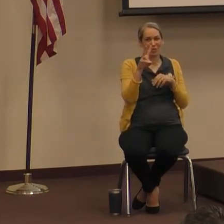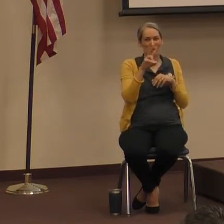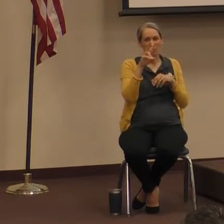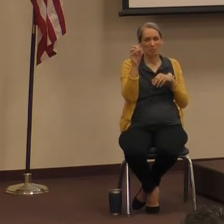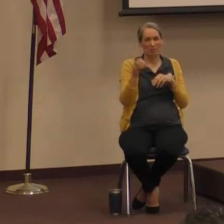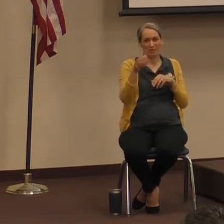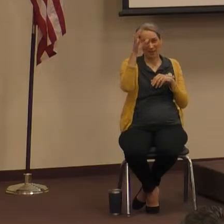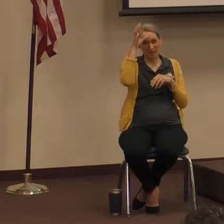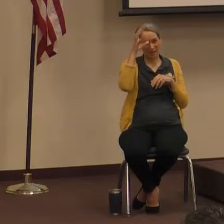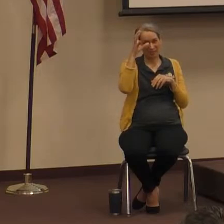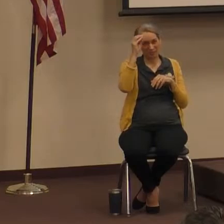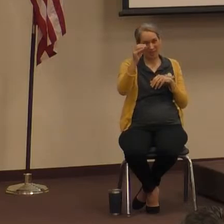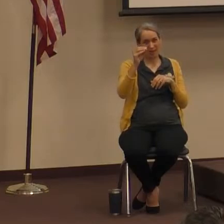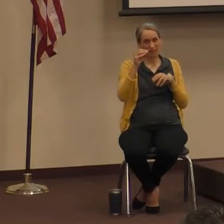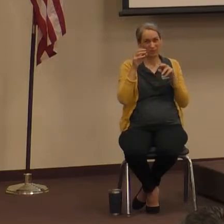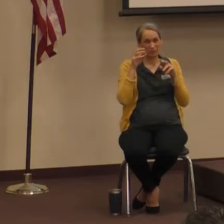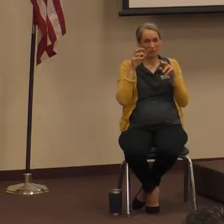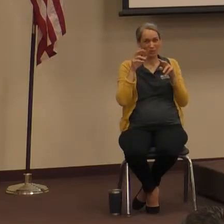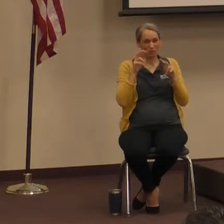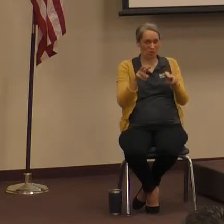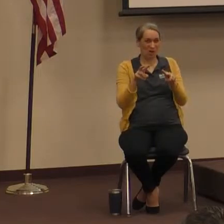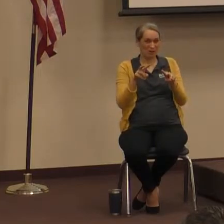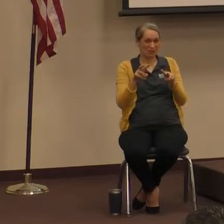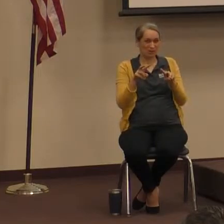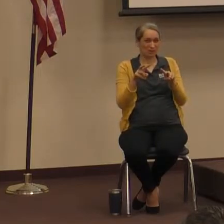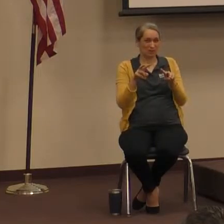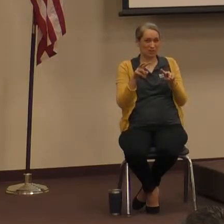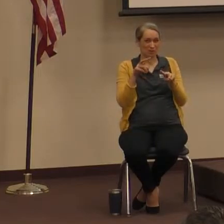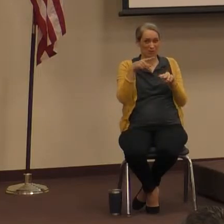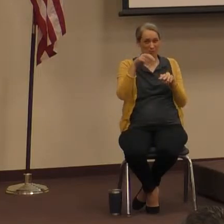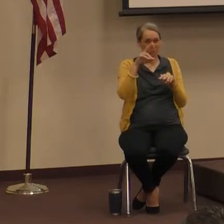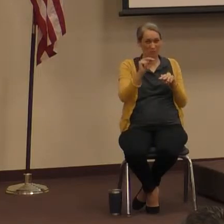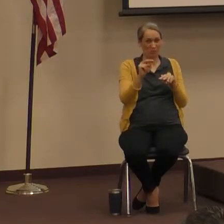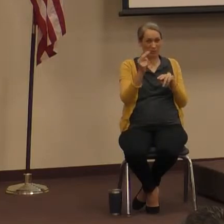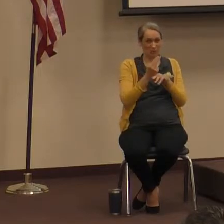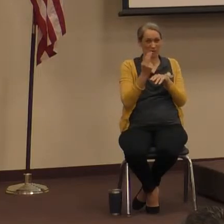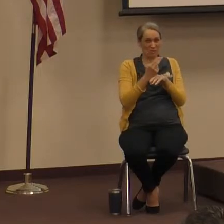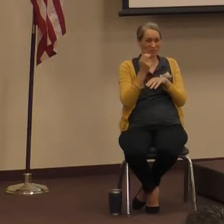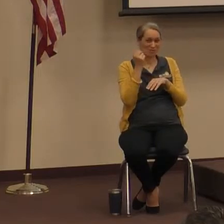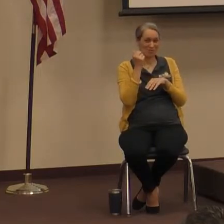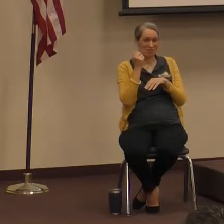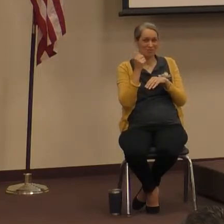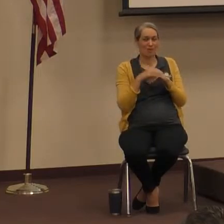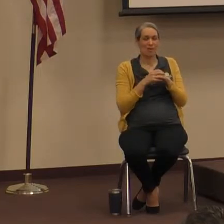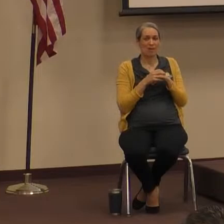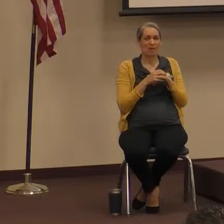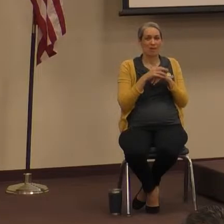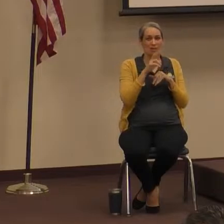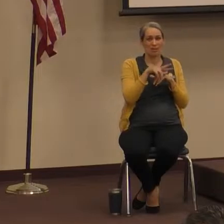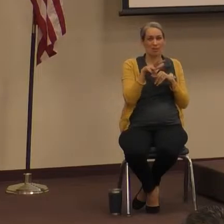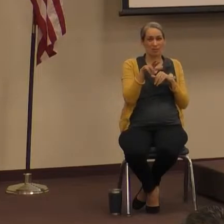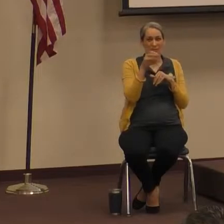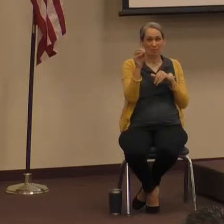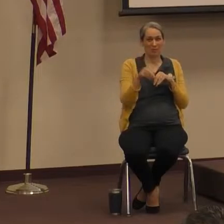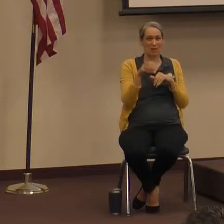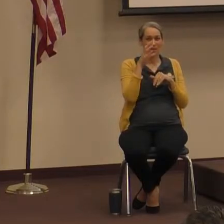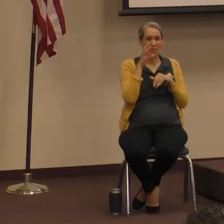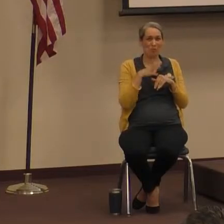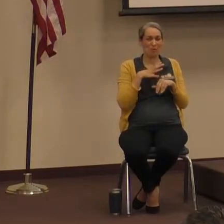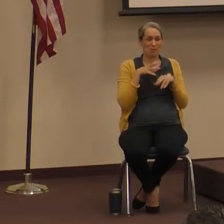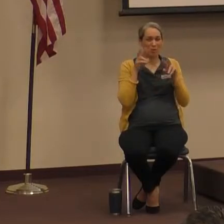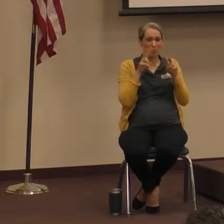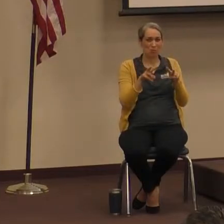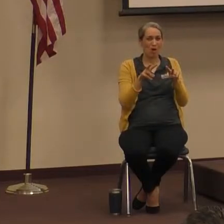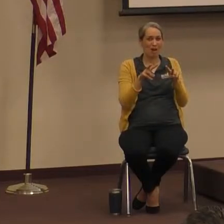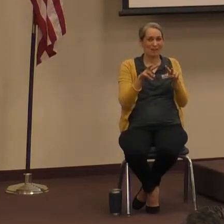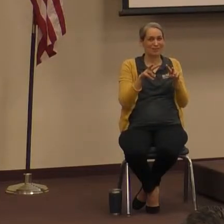aged 13 to 24, engage in frequent porn use. 33% of women watch pornographic videos or view explicit photos at